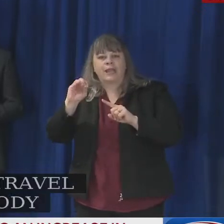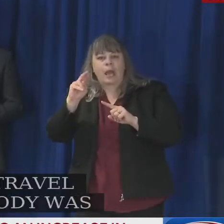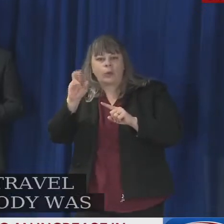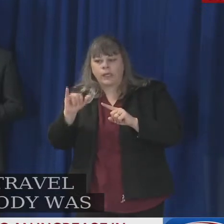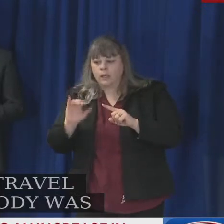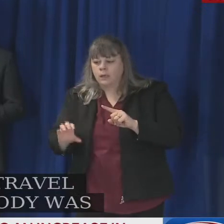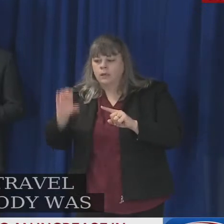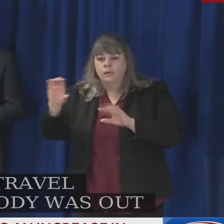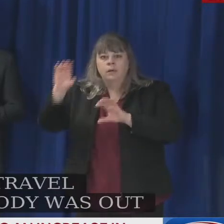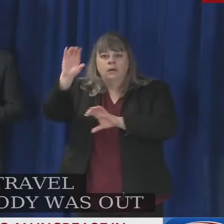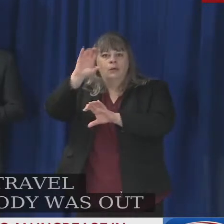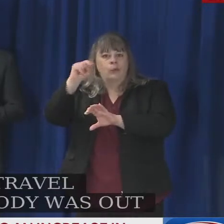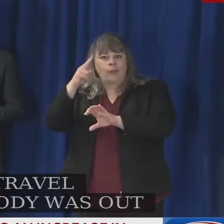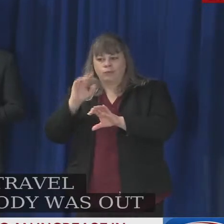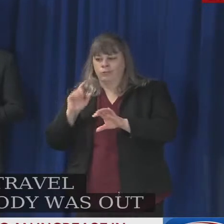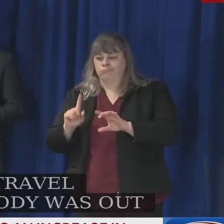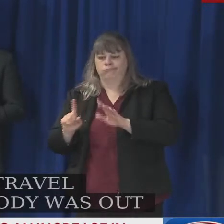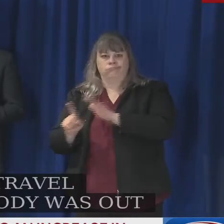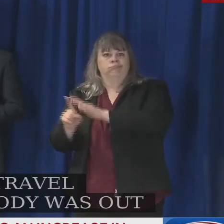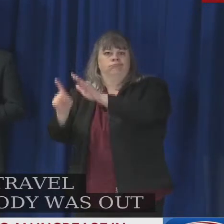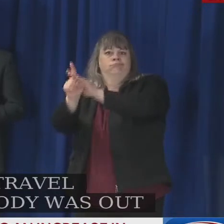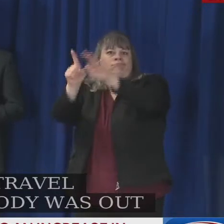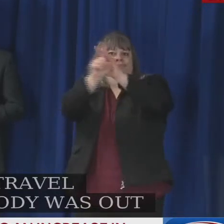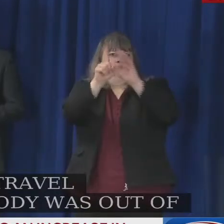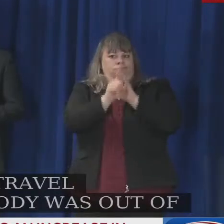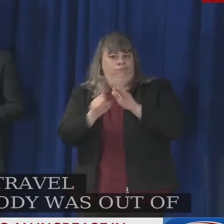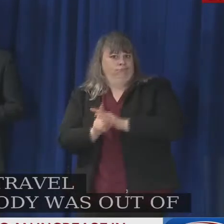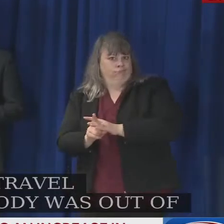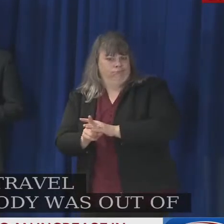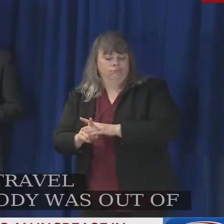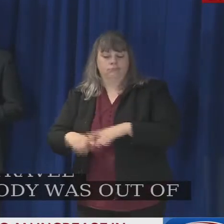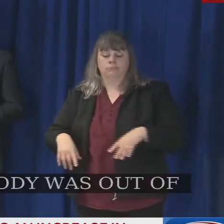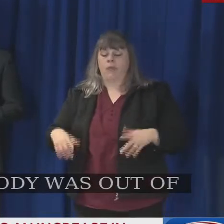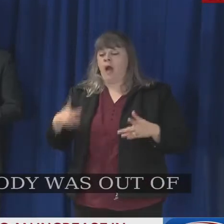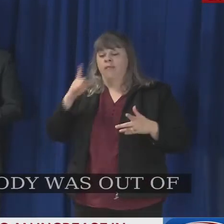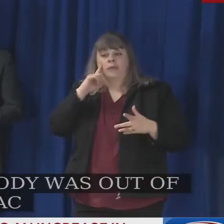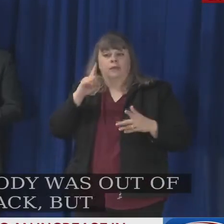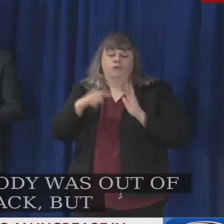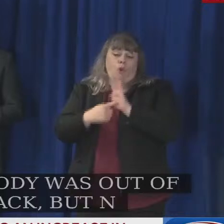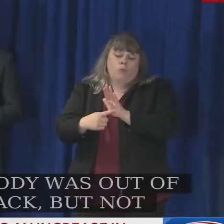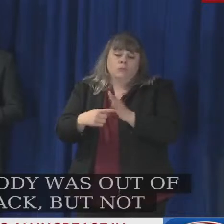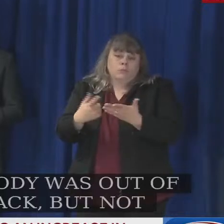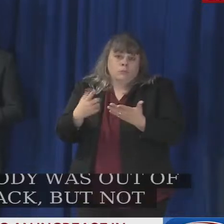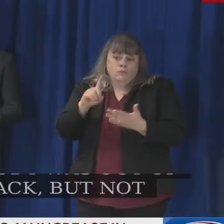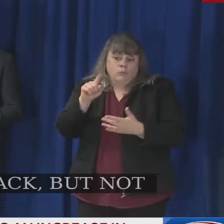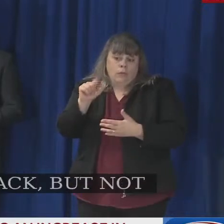So I think it simply highlights the fact that the Delta variant is here. That's not surprising.